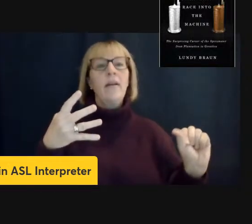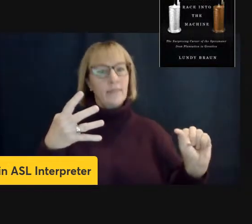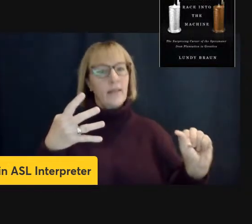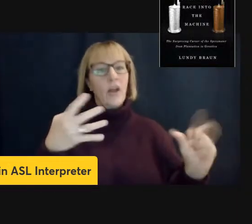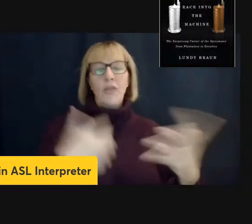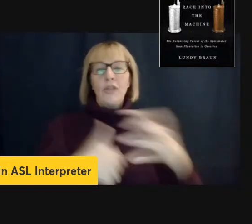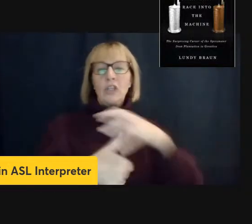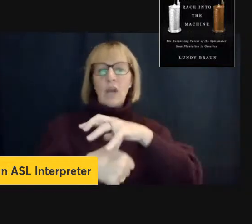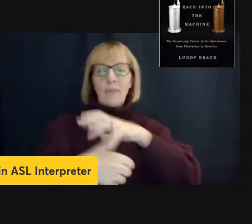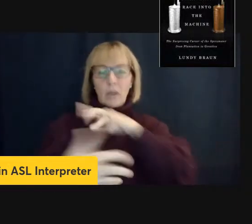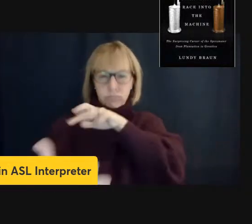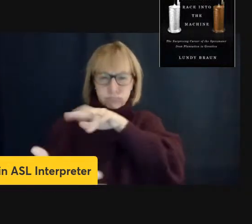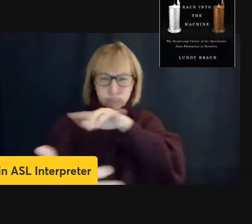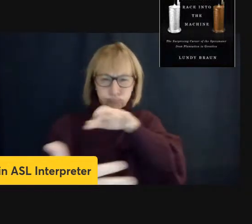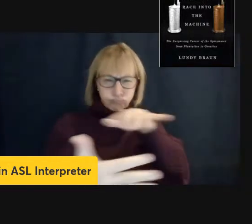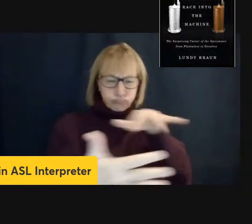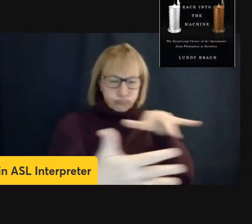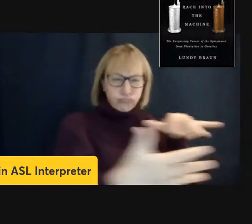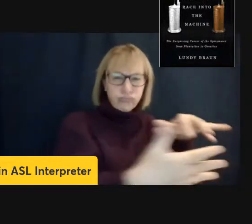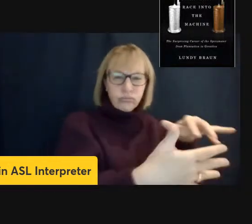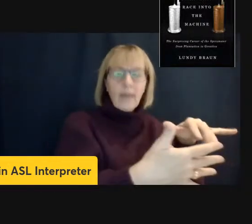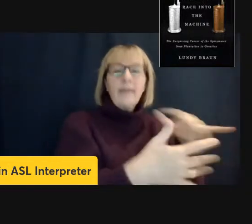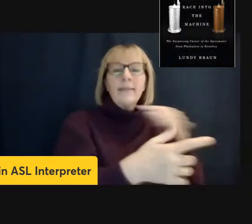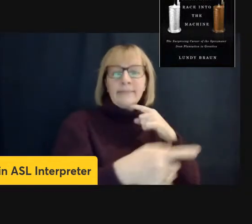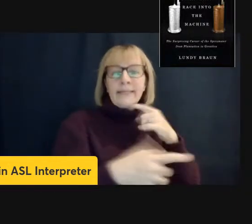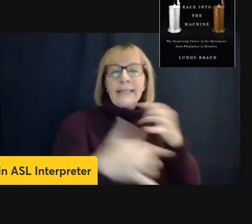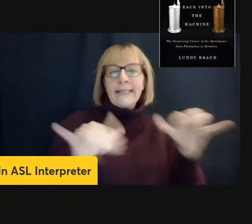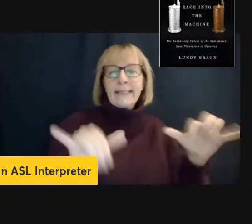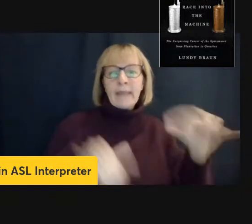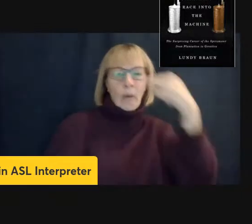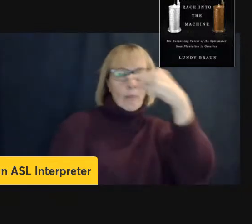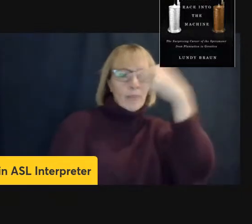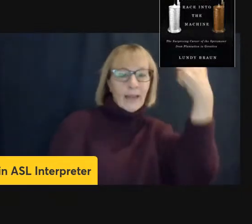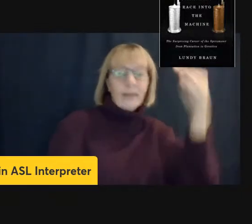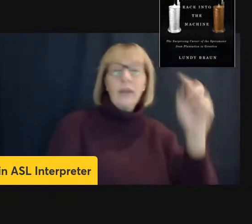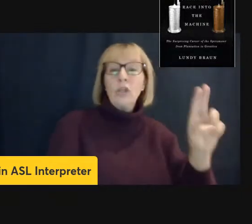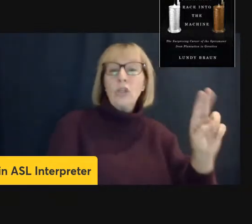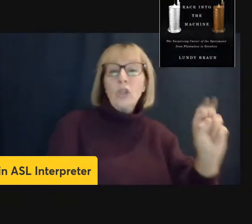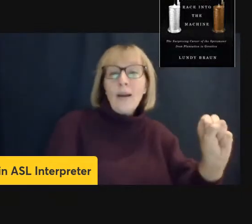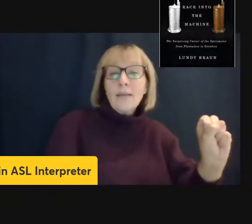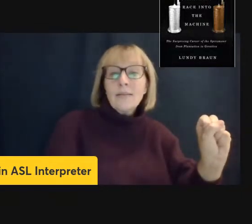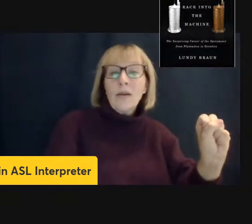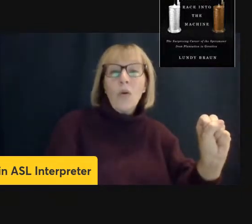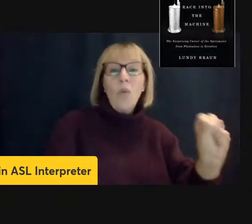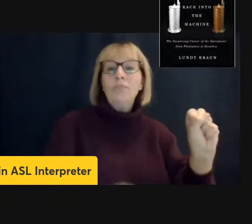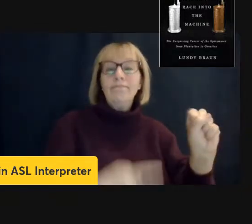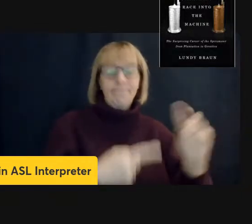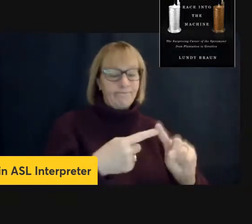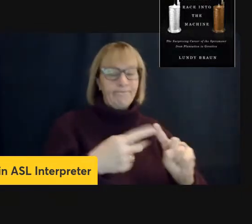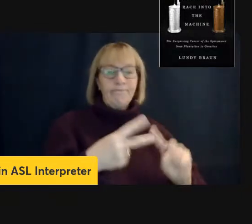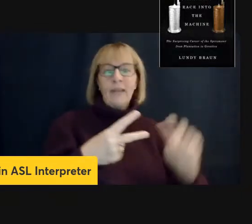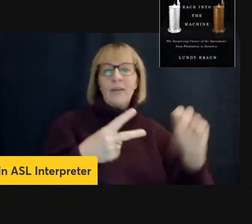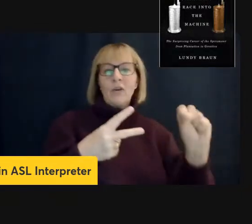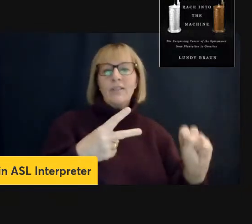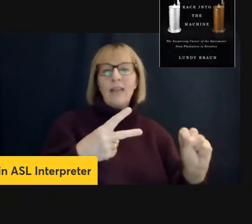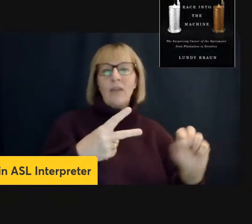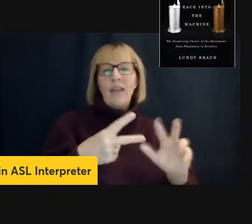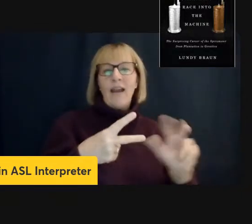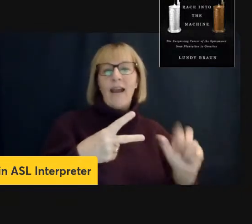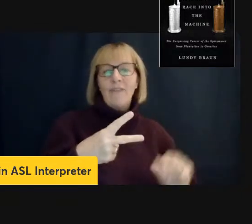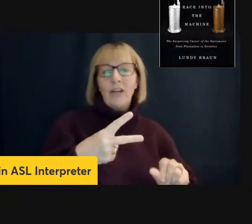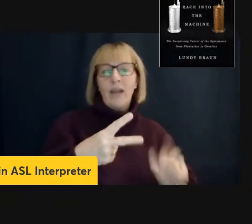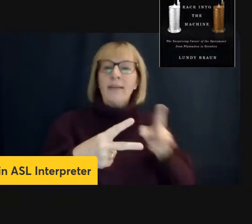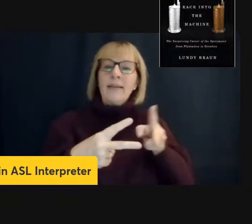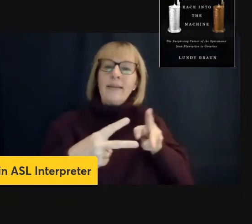studying individuals determined to be Black, whether in the US or South Africa. And the US and South